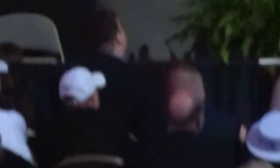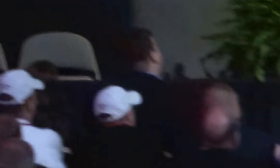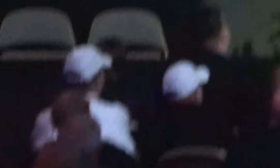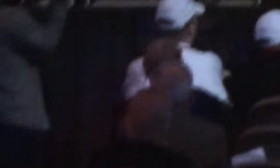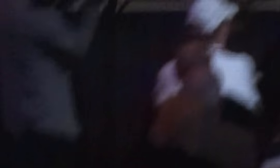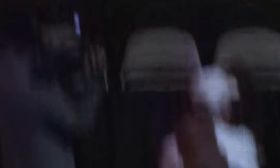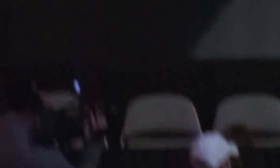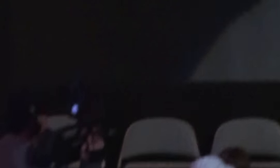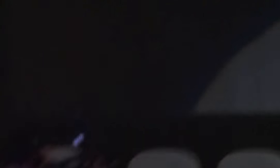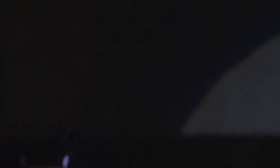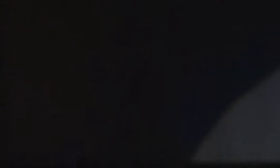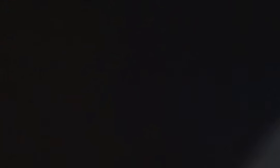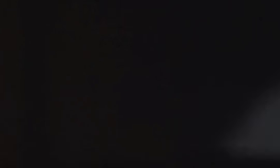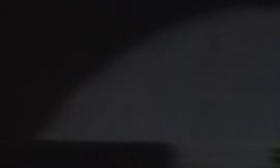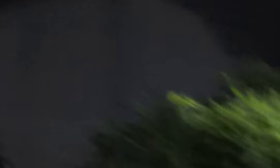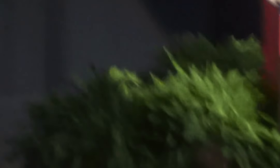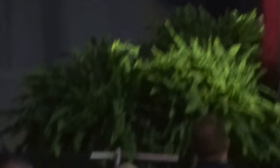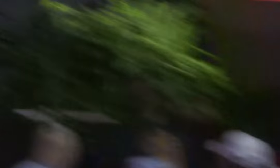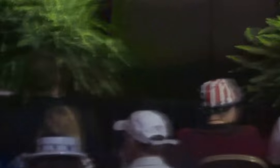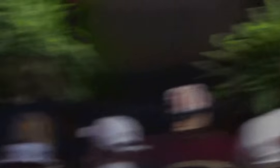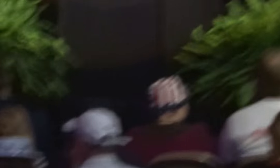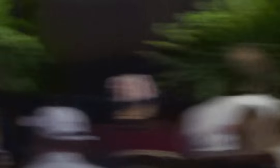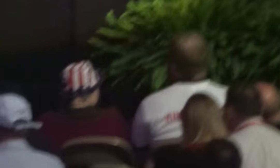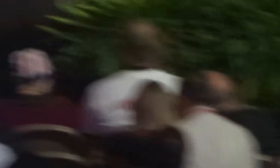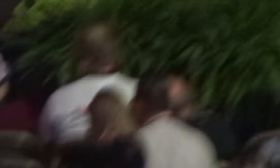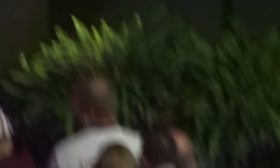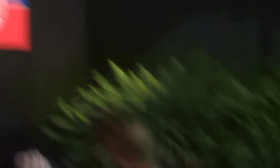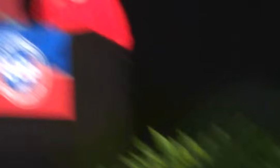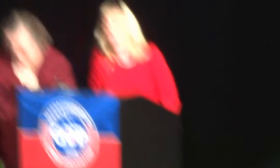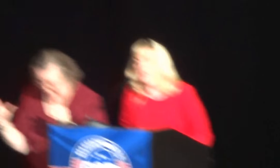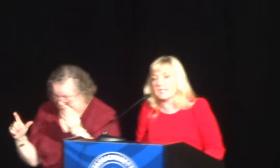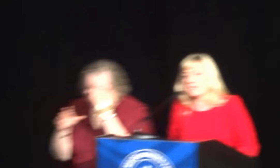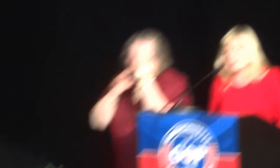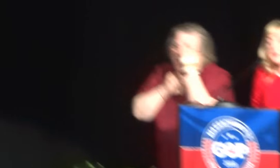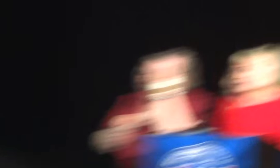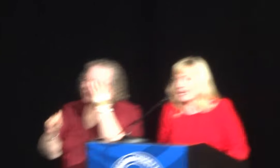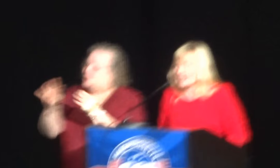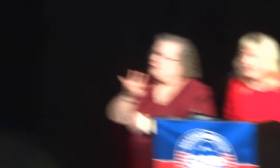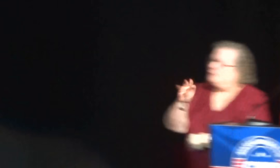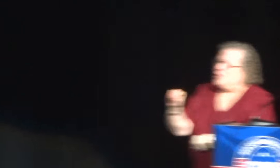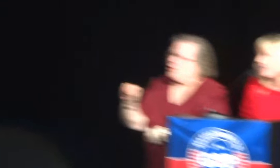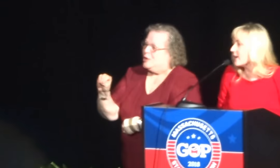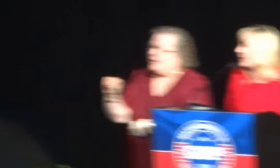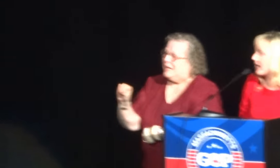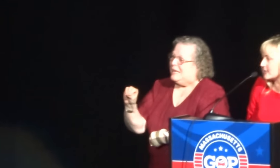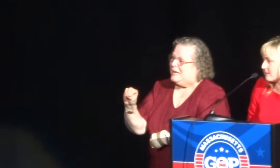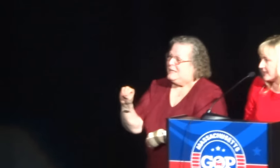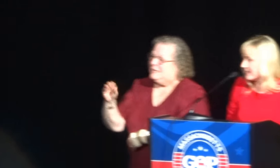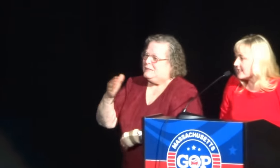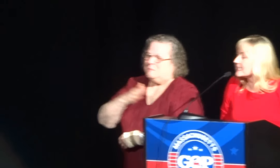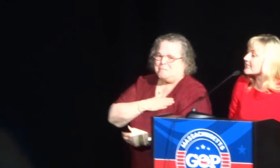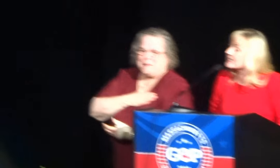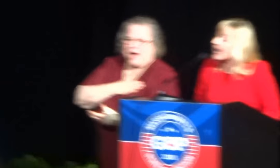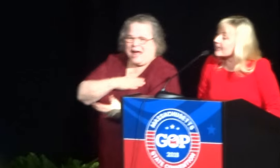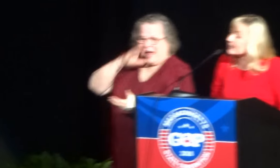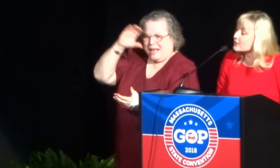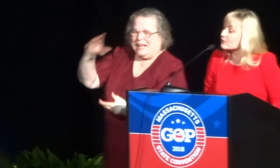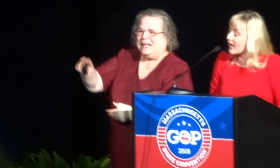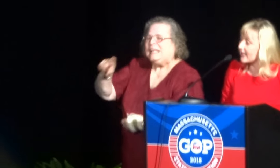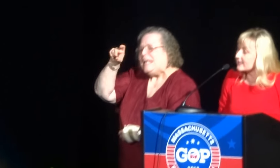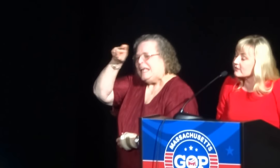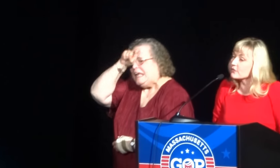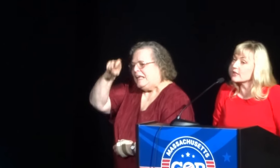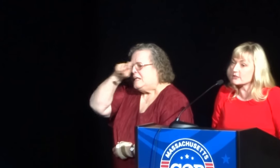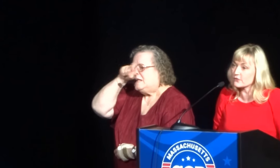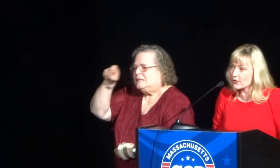which is why it came as no surprise that at the age of 40, my Eagle Scout husband decided